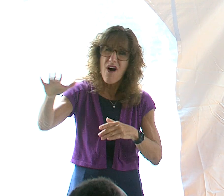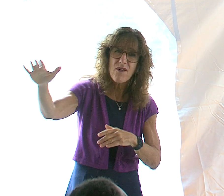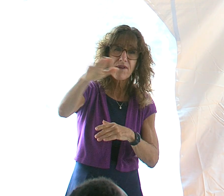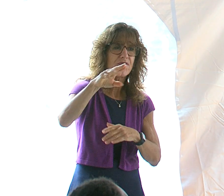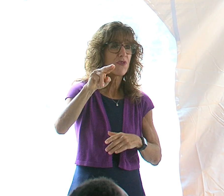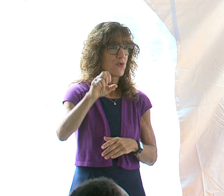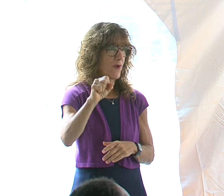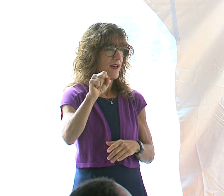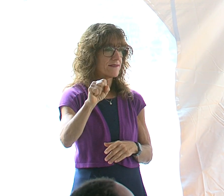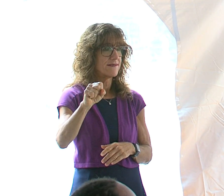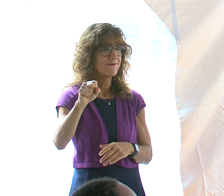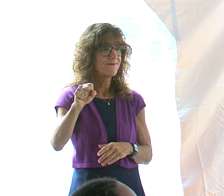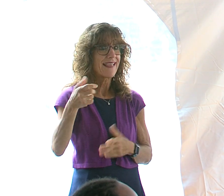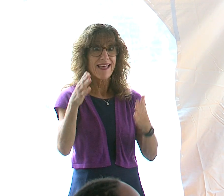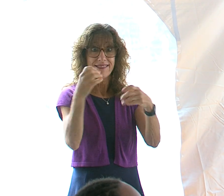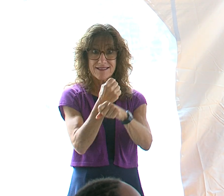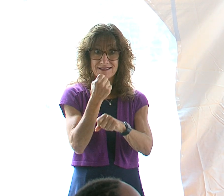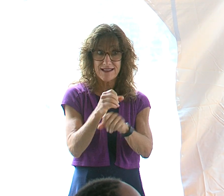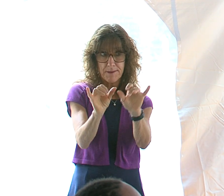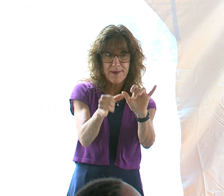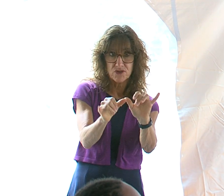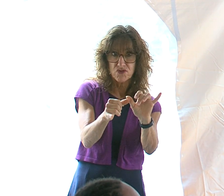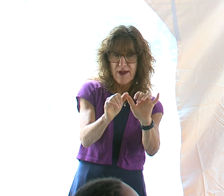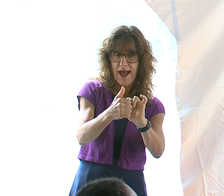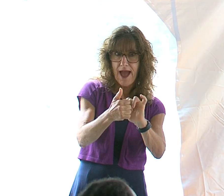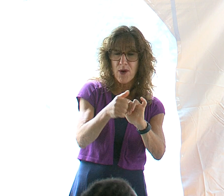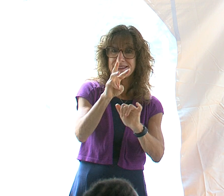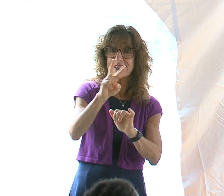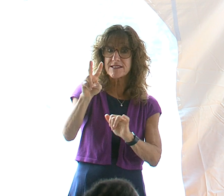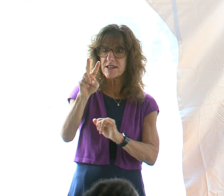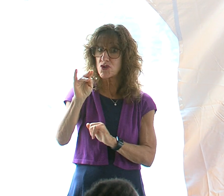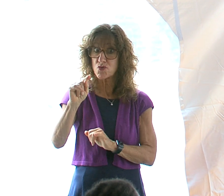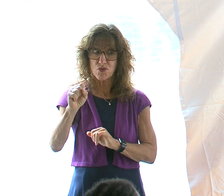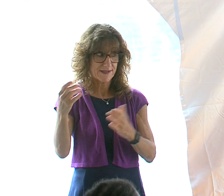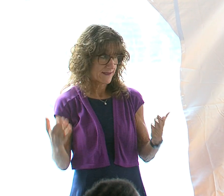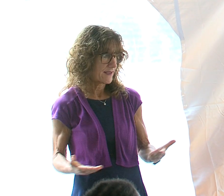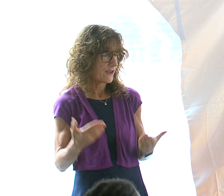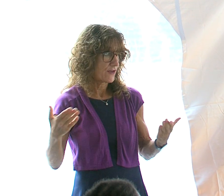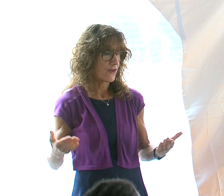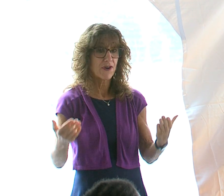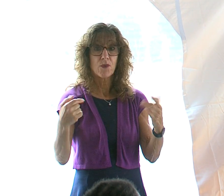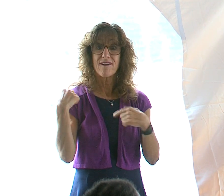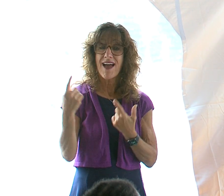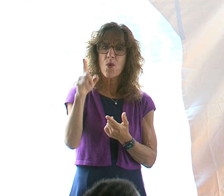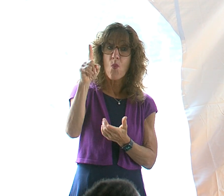United States. Let this statistic be your measuring stick. For the 62 units at Peerless, we have